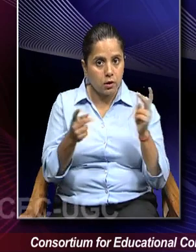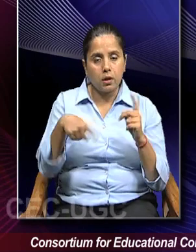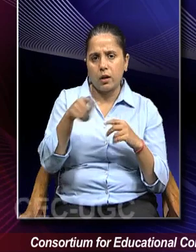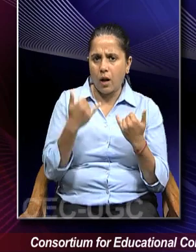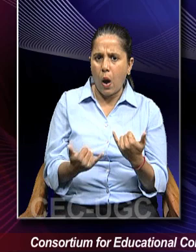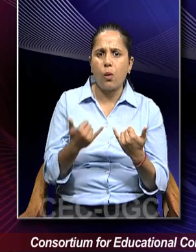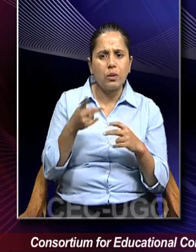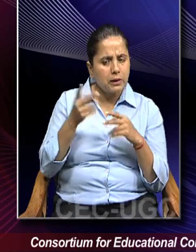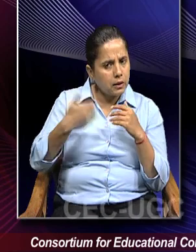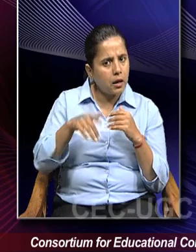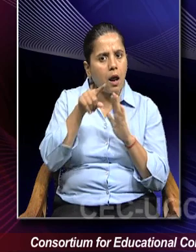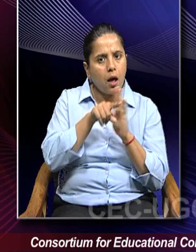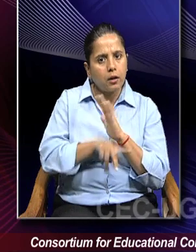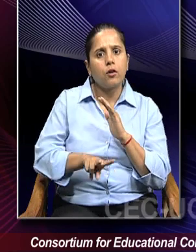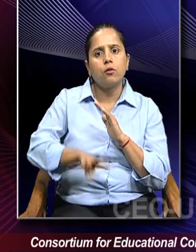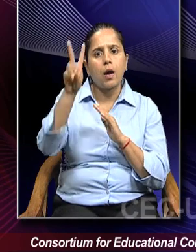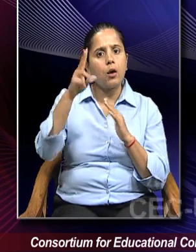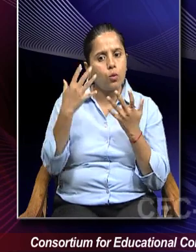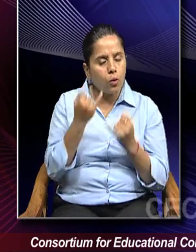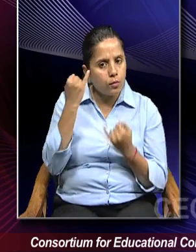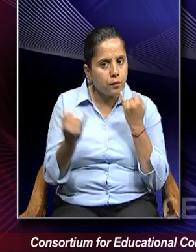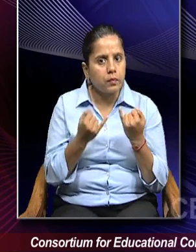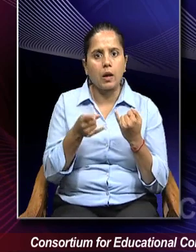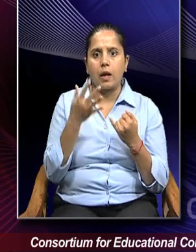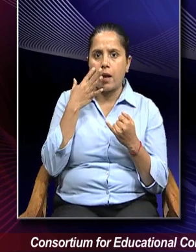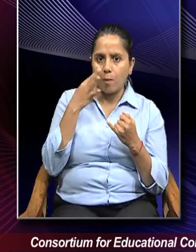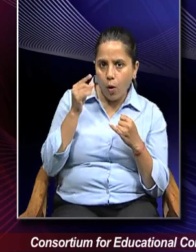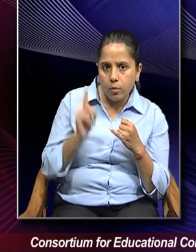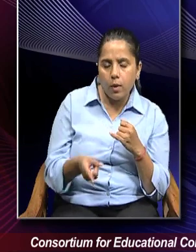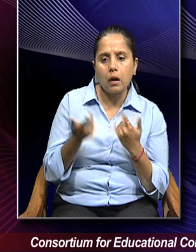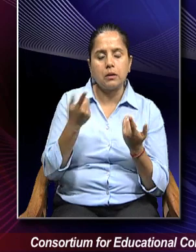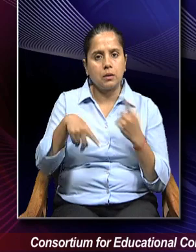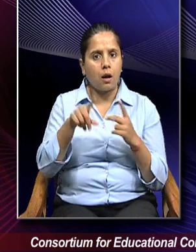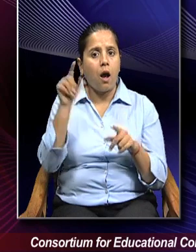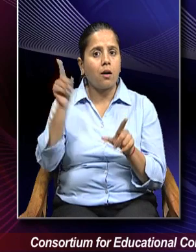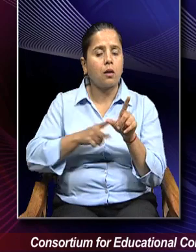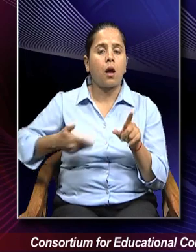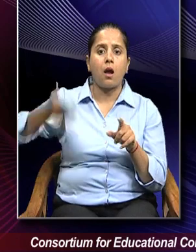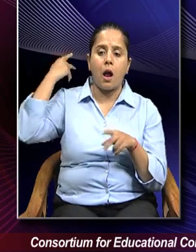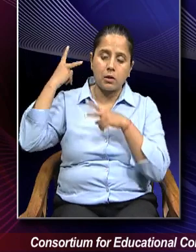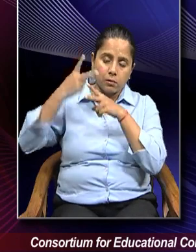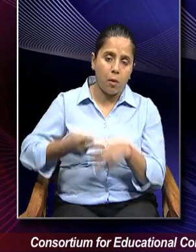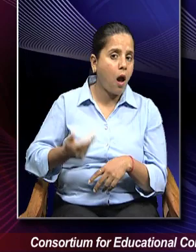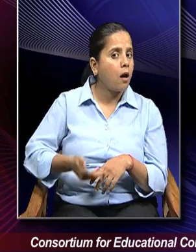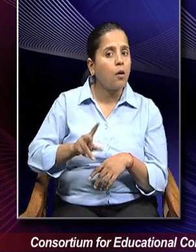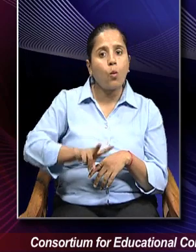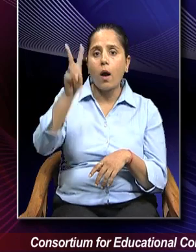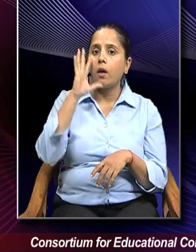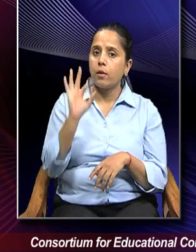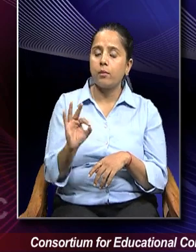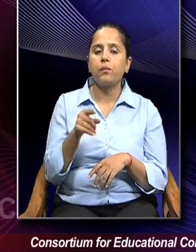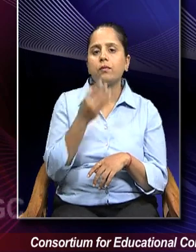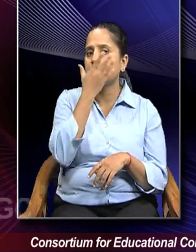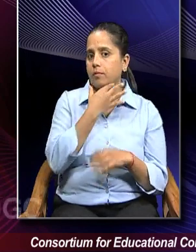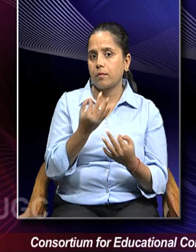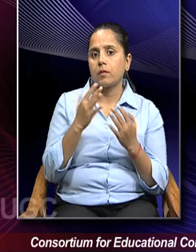still finding our ethical values to be as relevant as they were 100 years back. So, it is actually the beauty